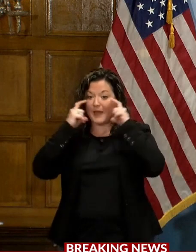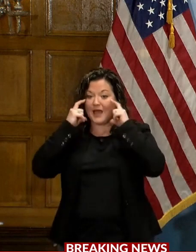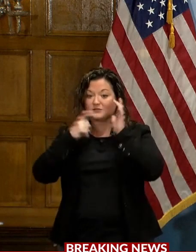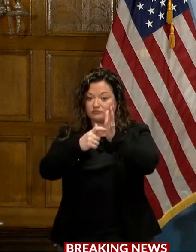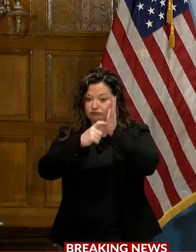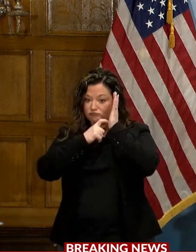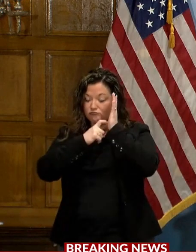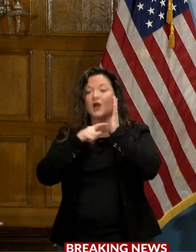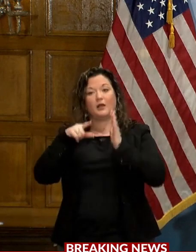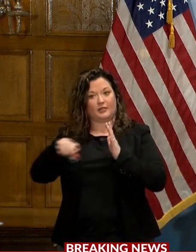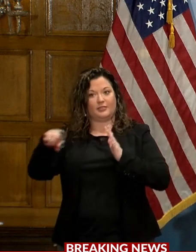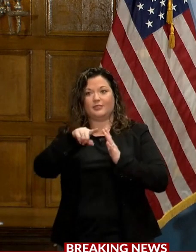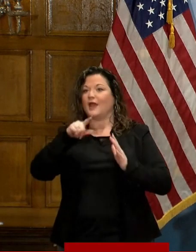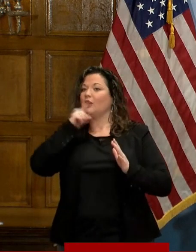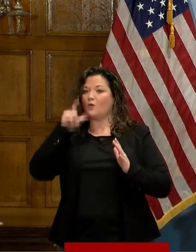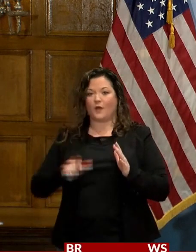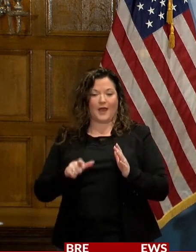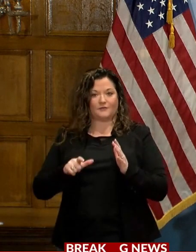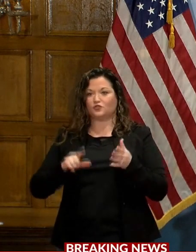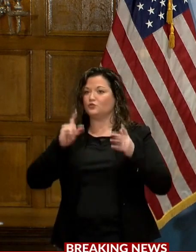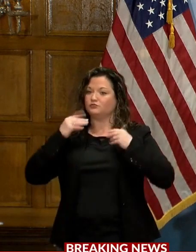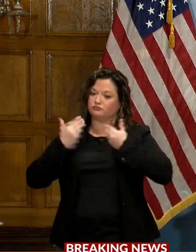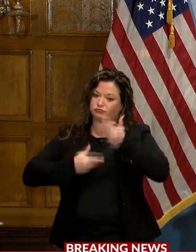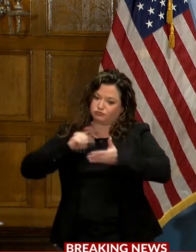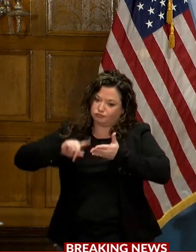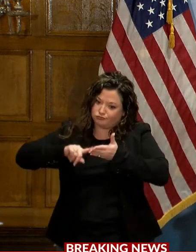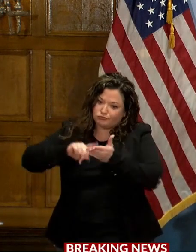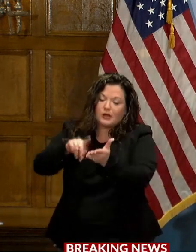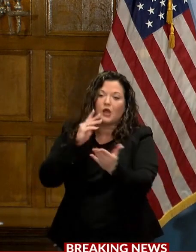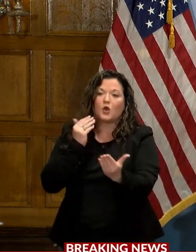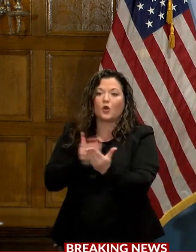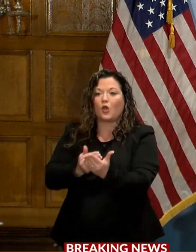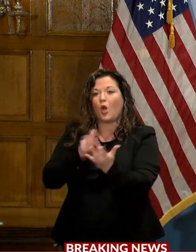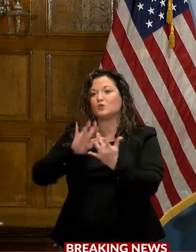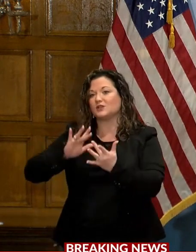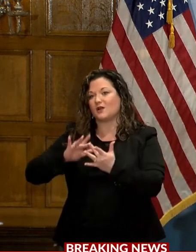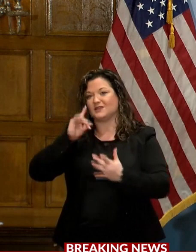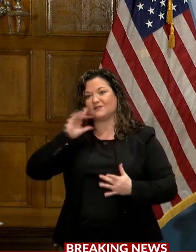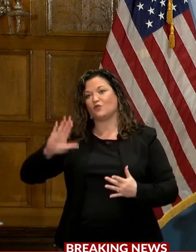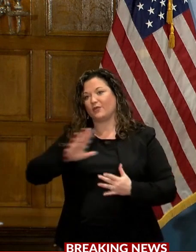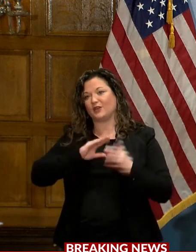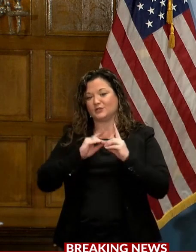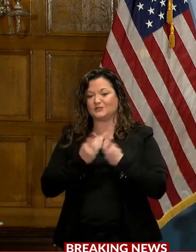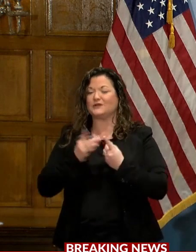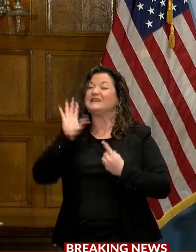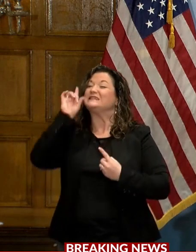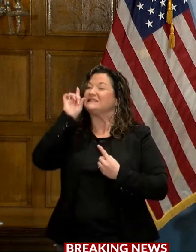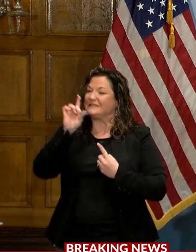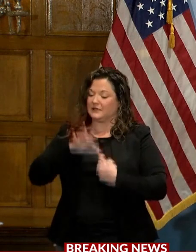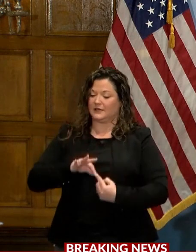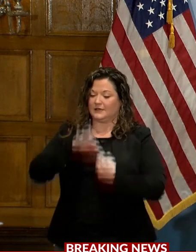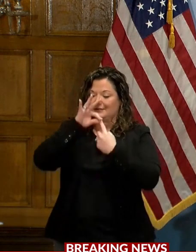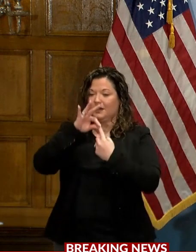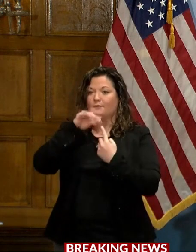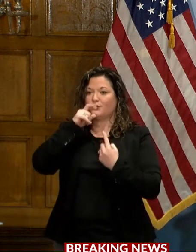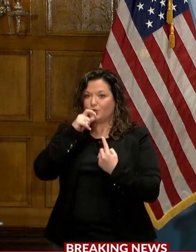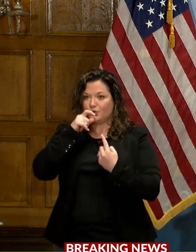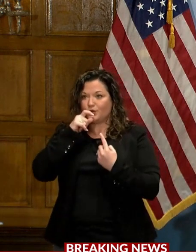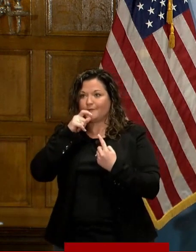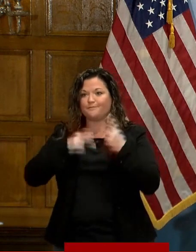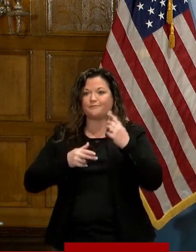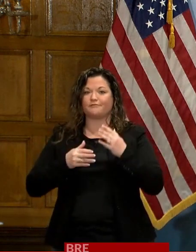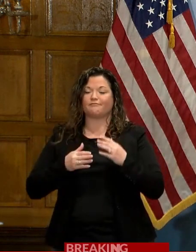can forego identifying the probable close contacts in their district, with the exception of those settings of